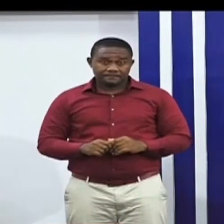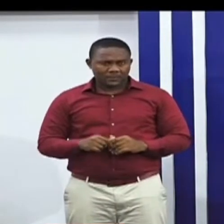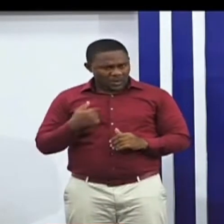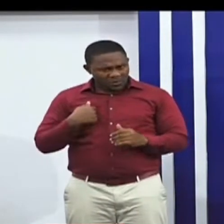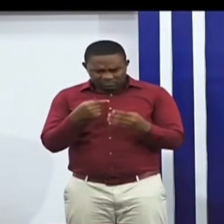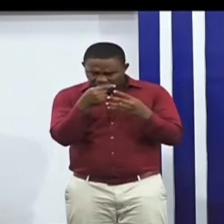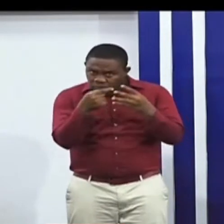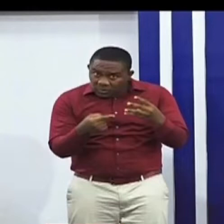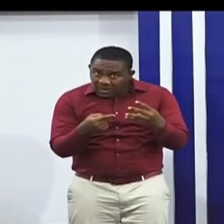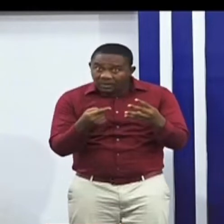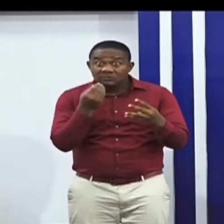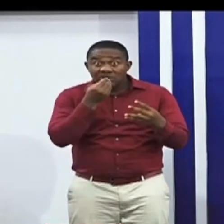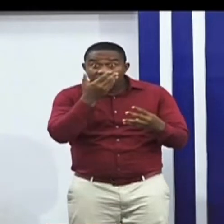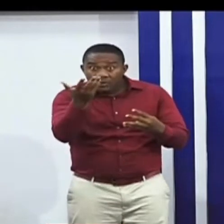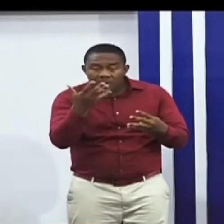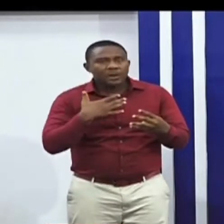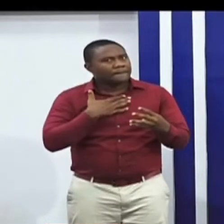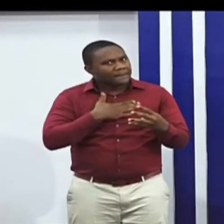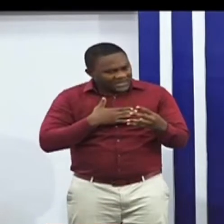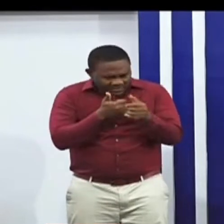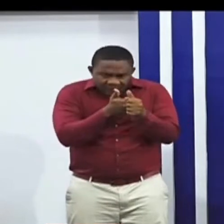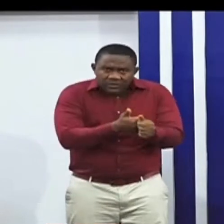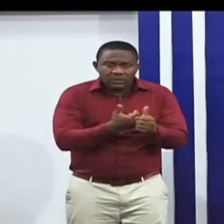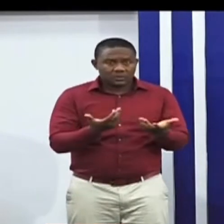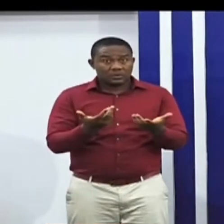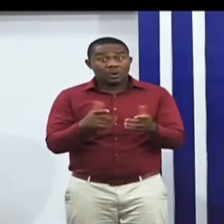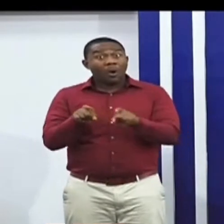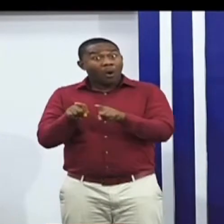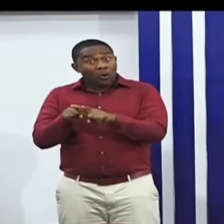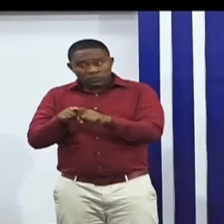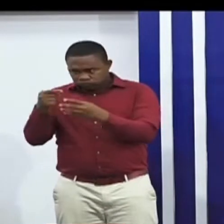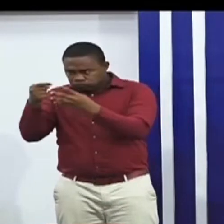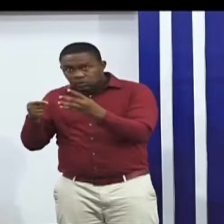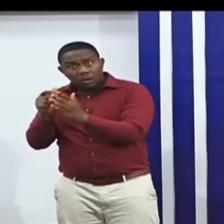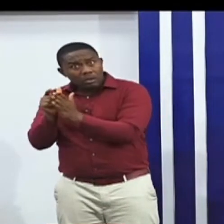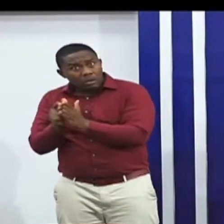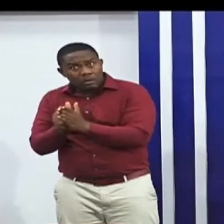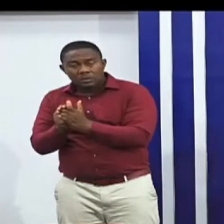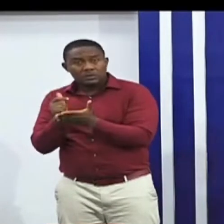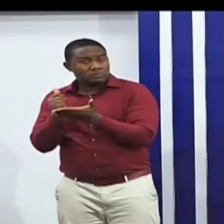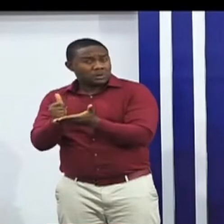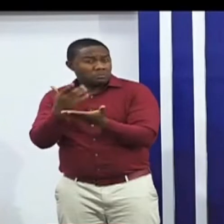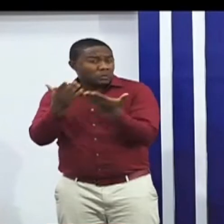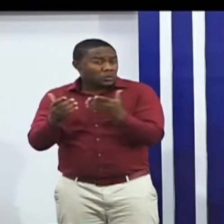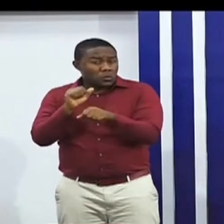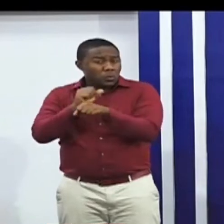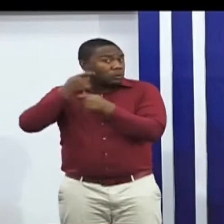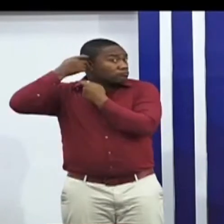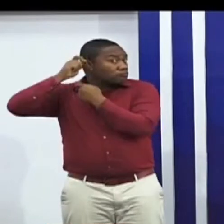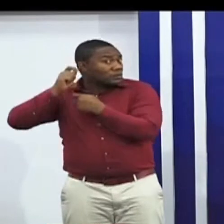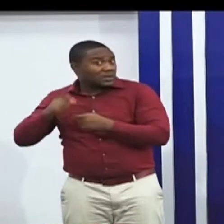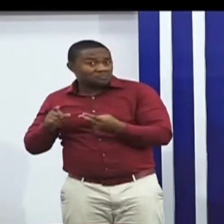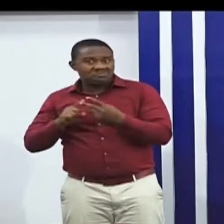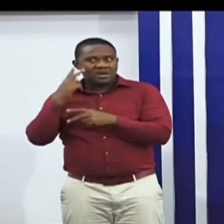protocols that we have done. We are also coming up with protocols that will guide people as to if you are a hairdresser, if you are a